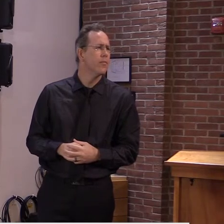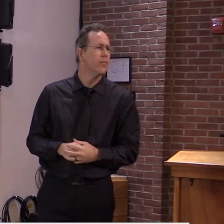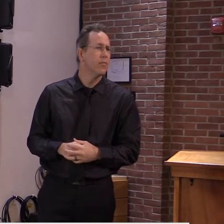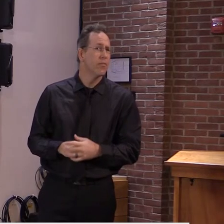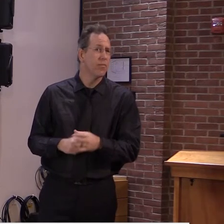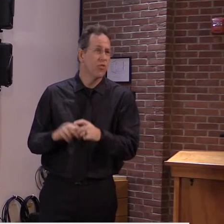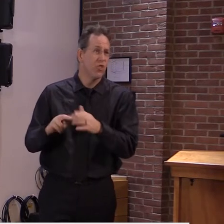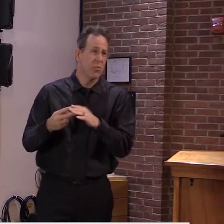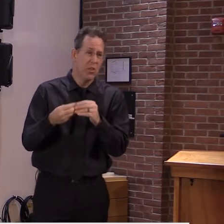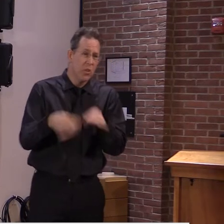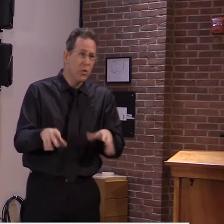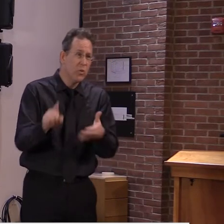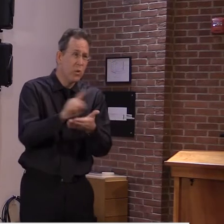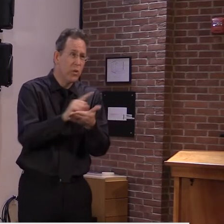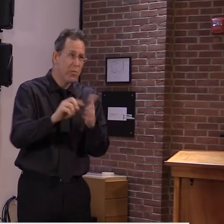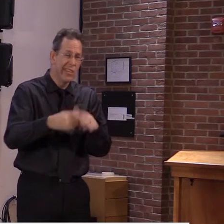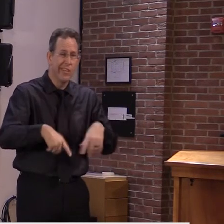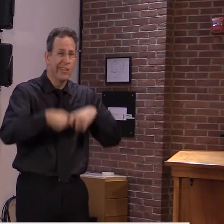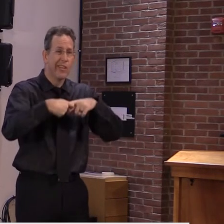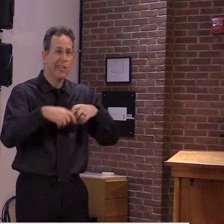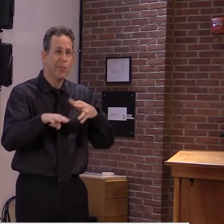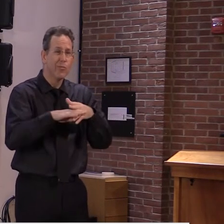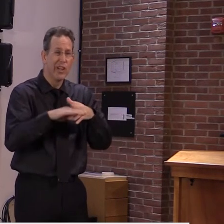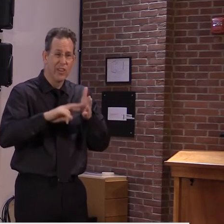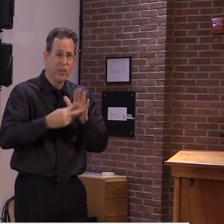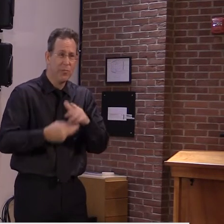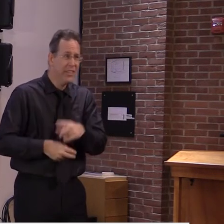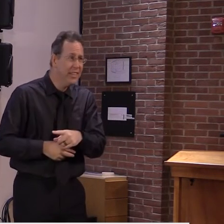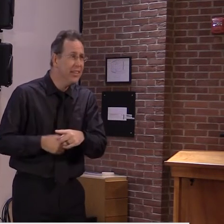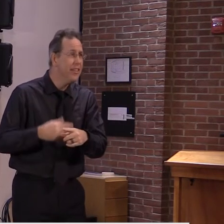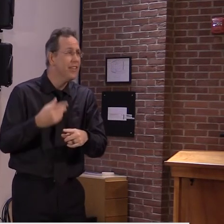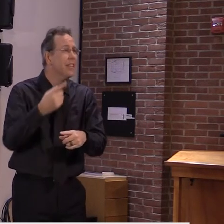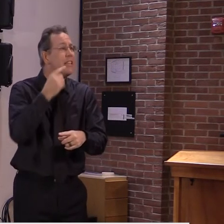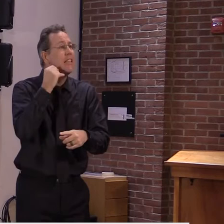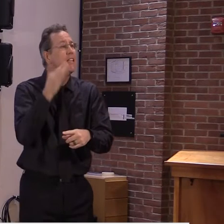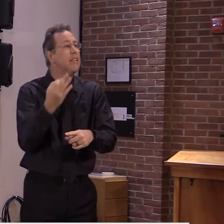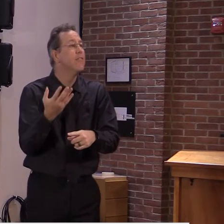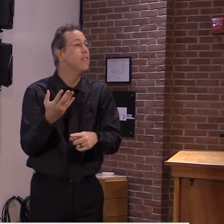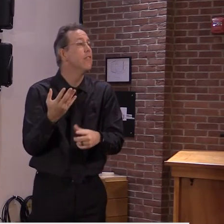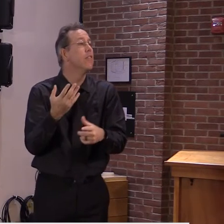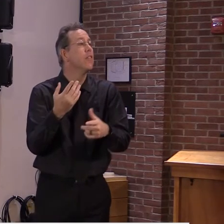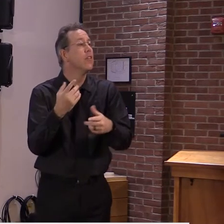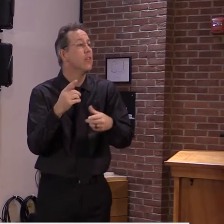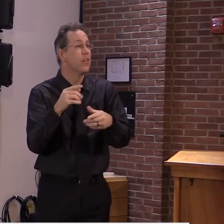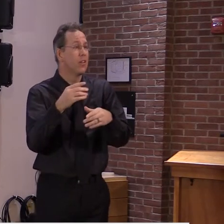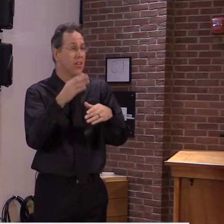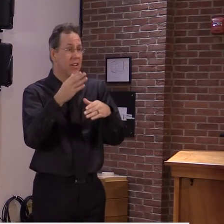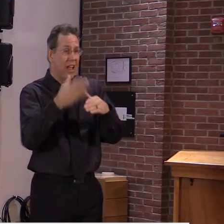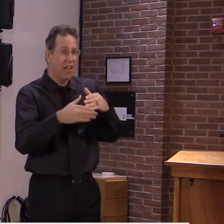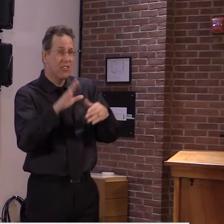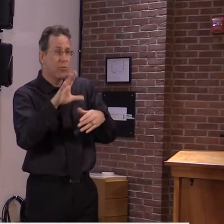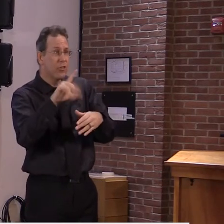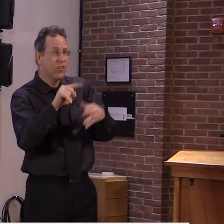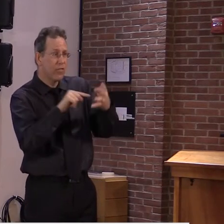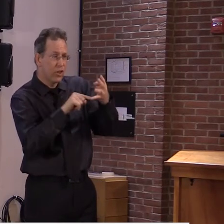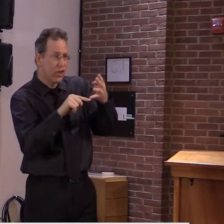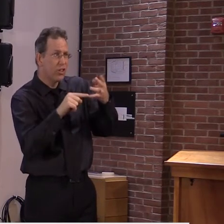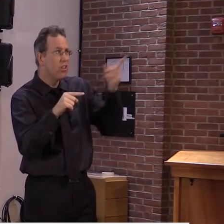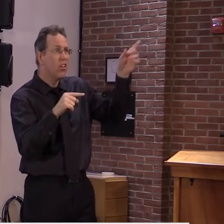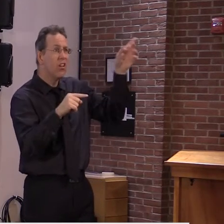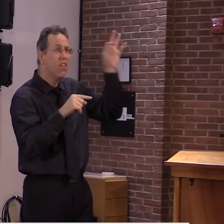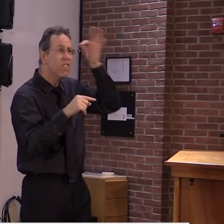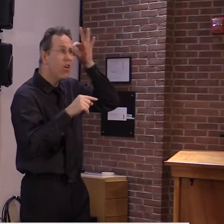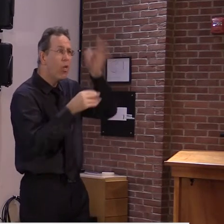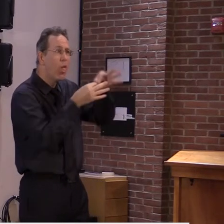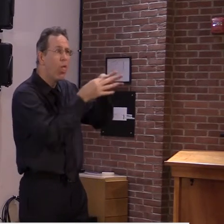really talks about the maximum number of weeks an individual can receive. So they could still receive